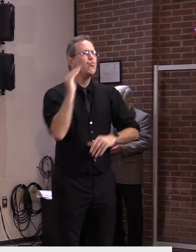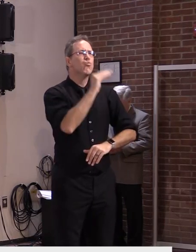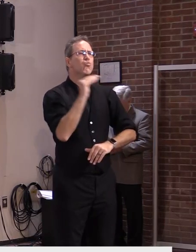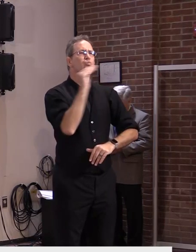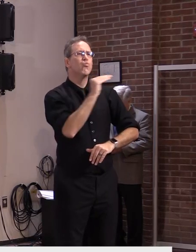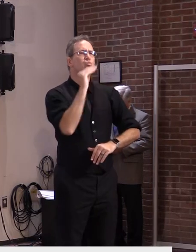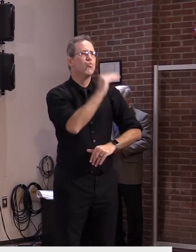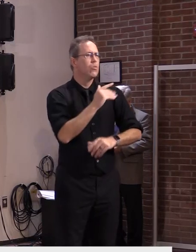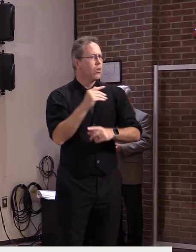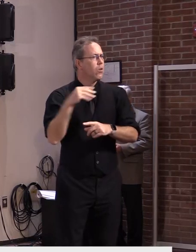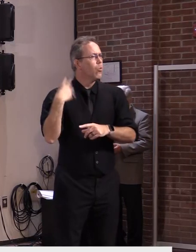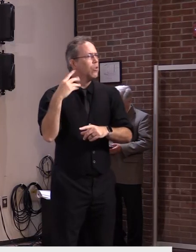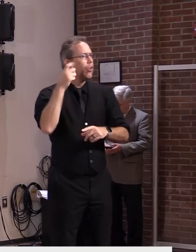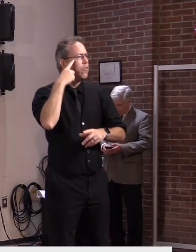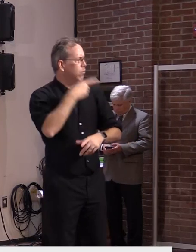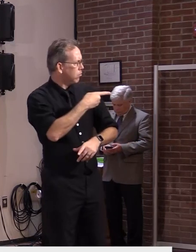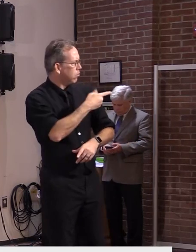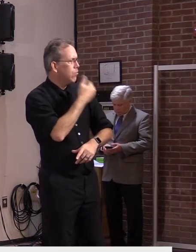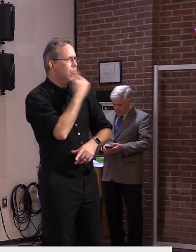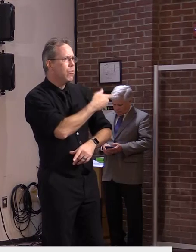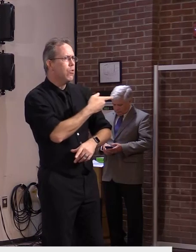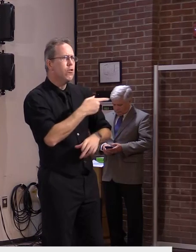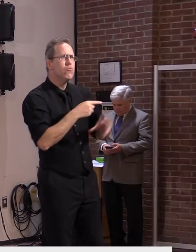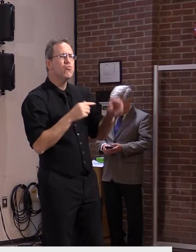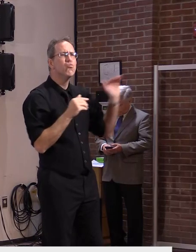was their term.